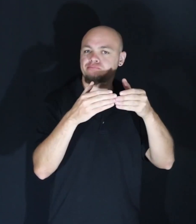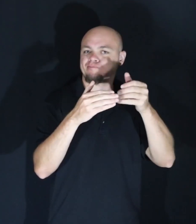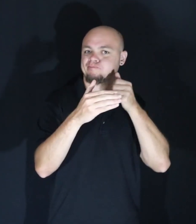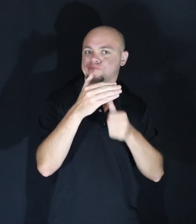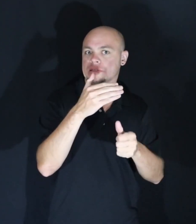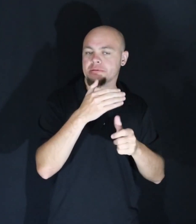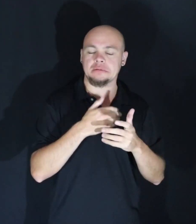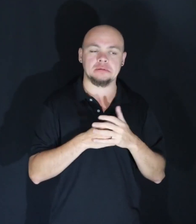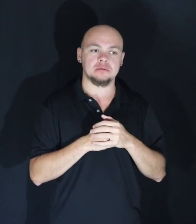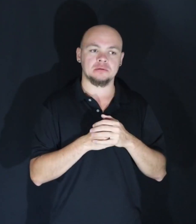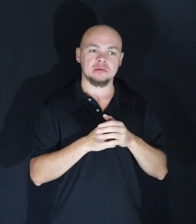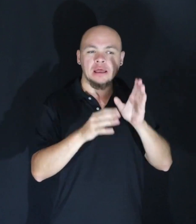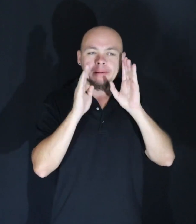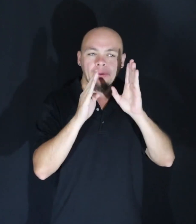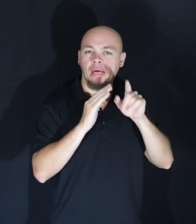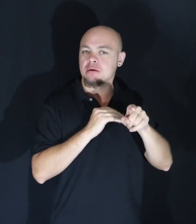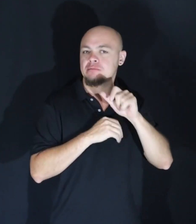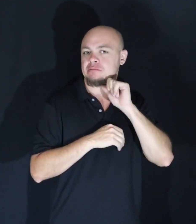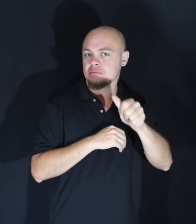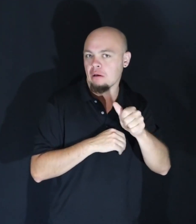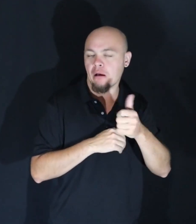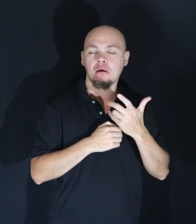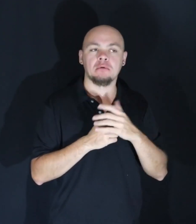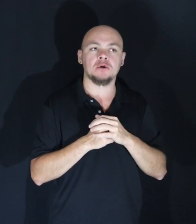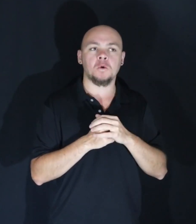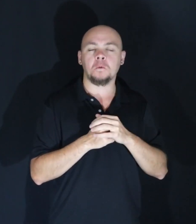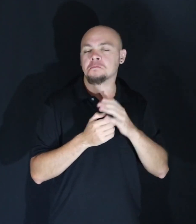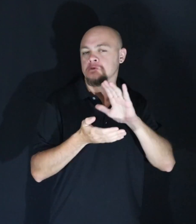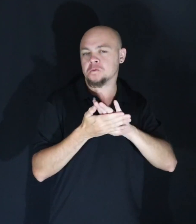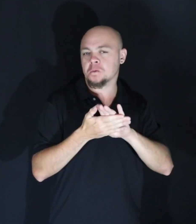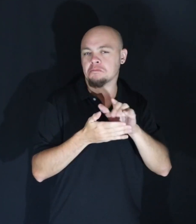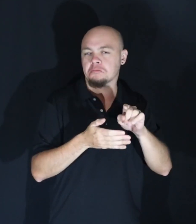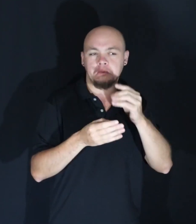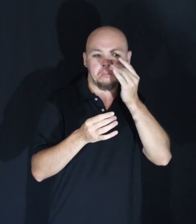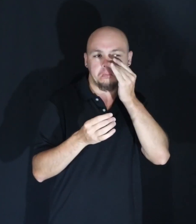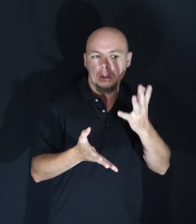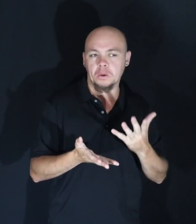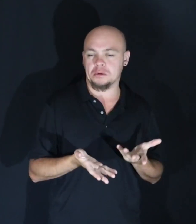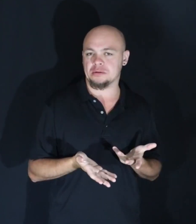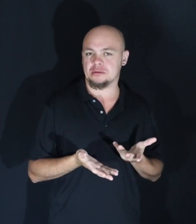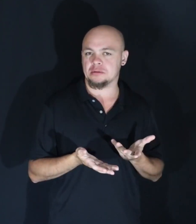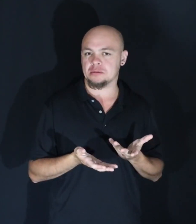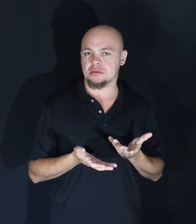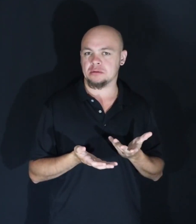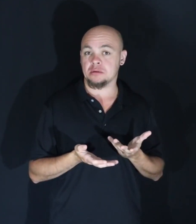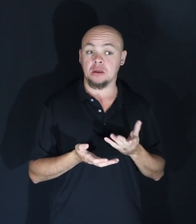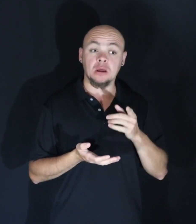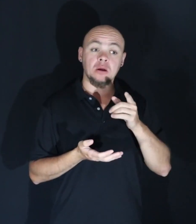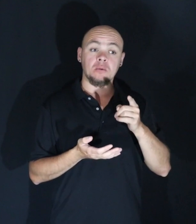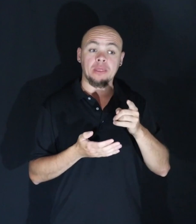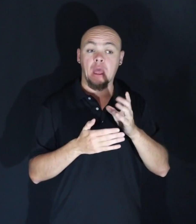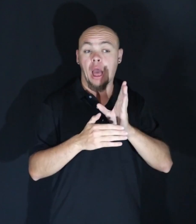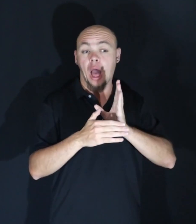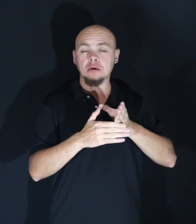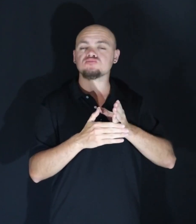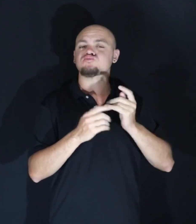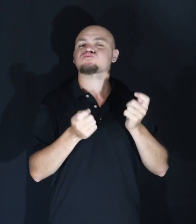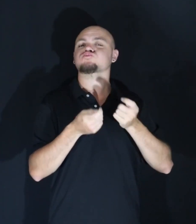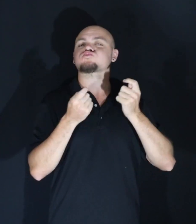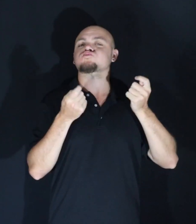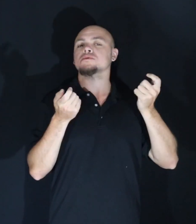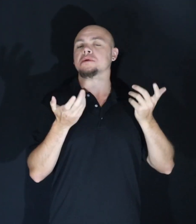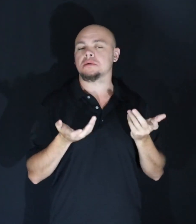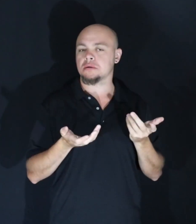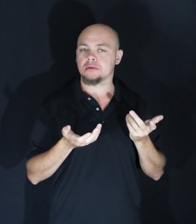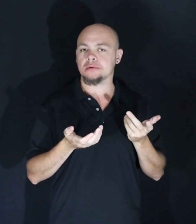We think they're not paying attention or they just don't care about school. We celebrate when they're mediocre. Coping